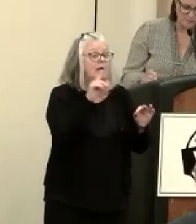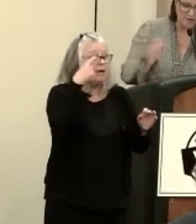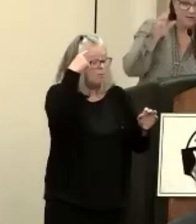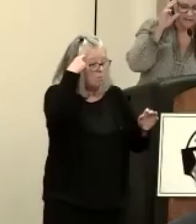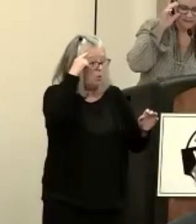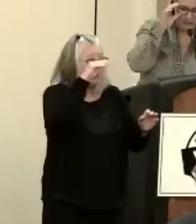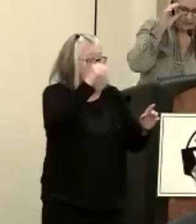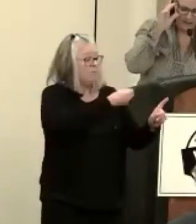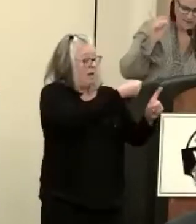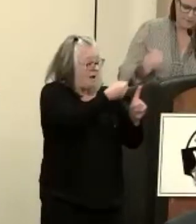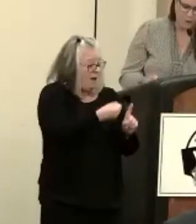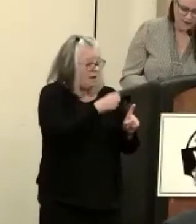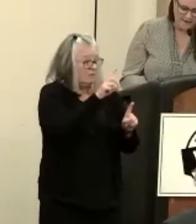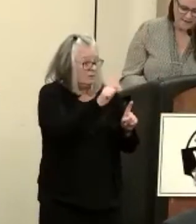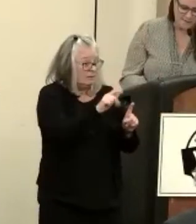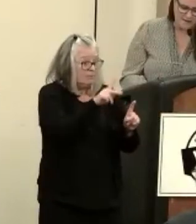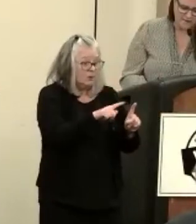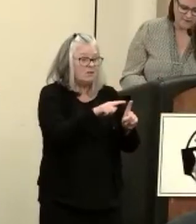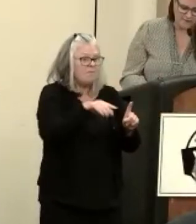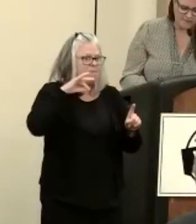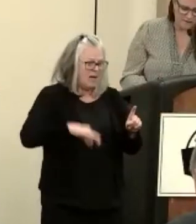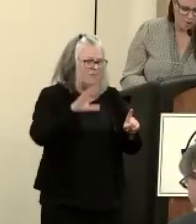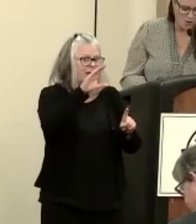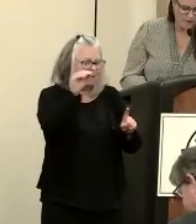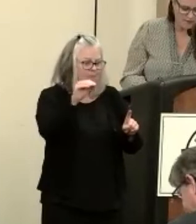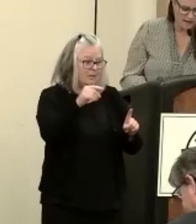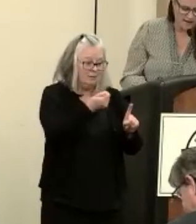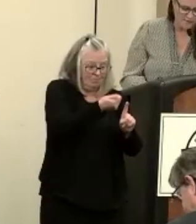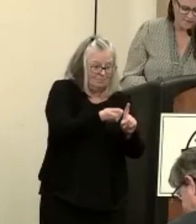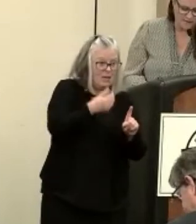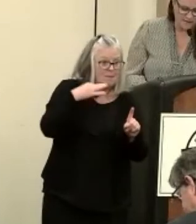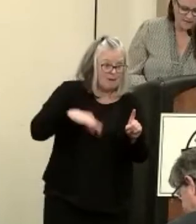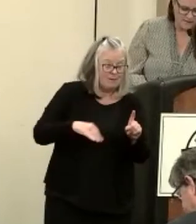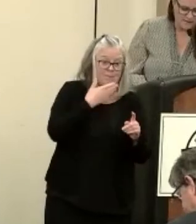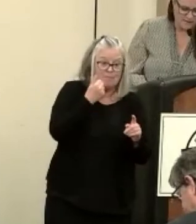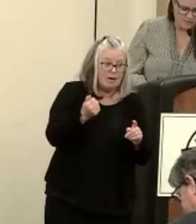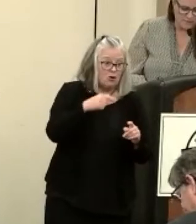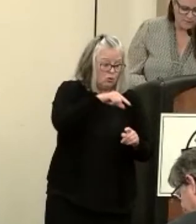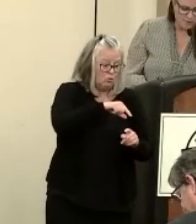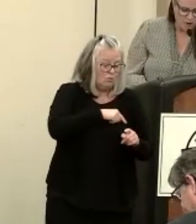with disabilities. Employees benefit from a better quality of life